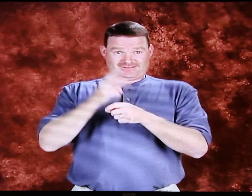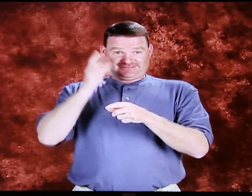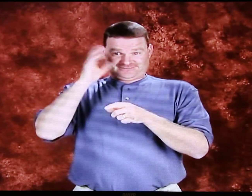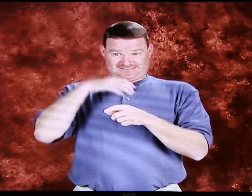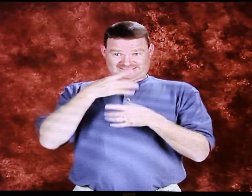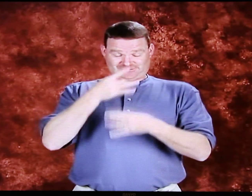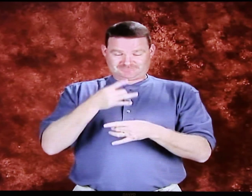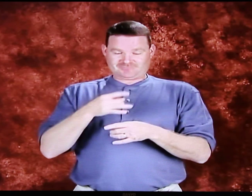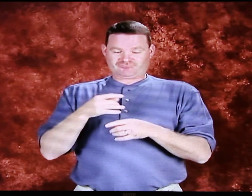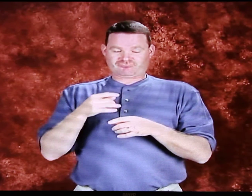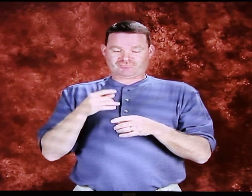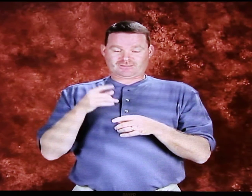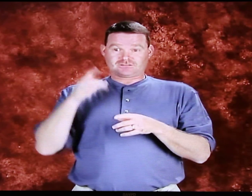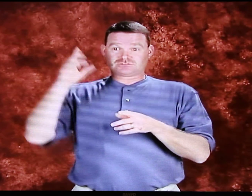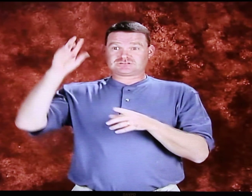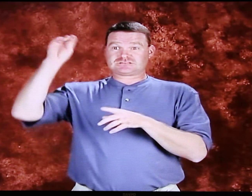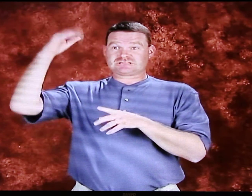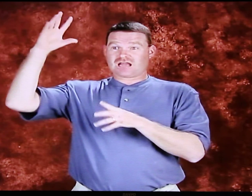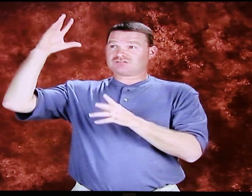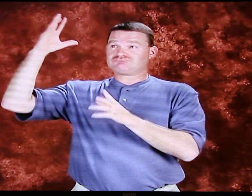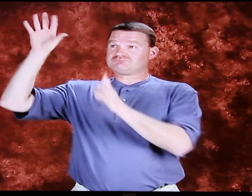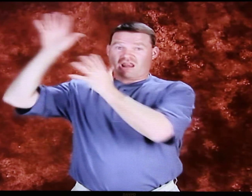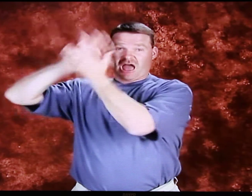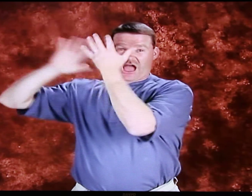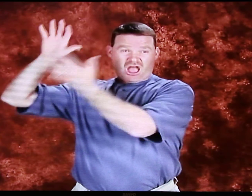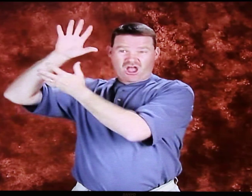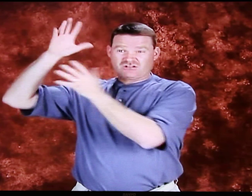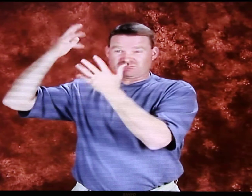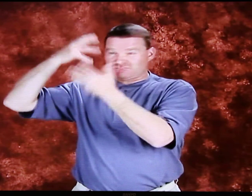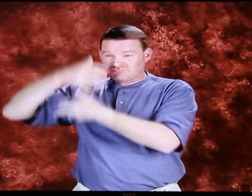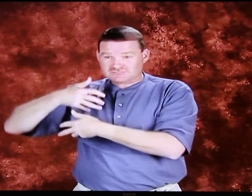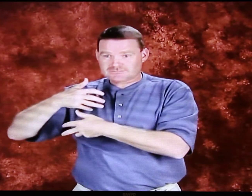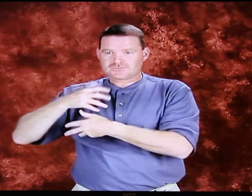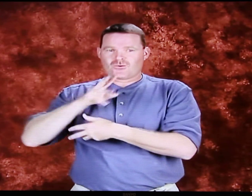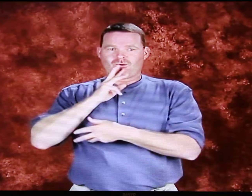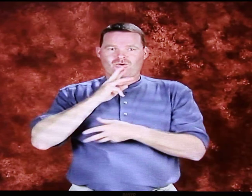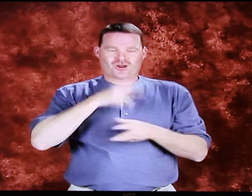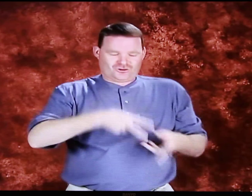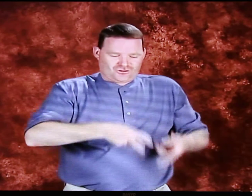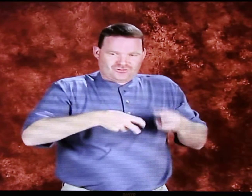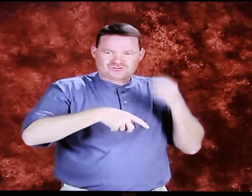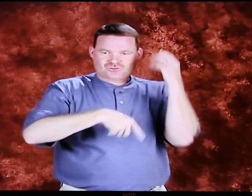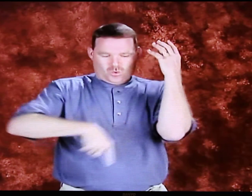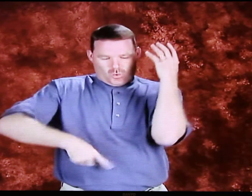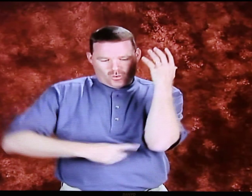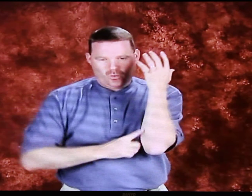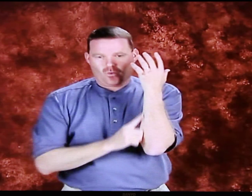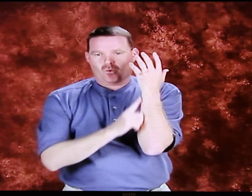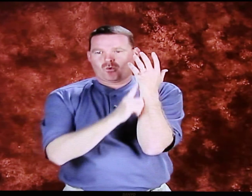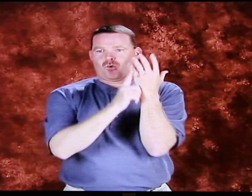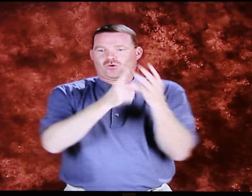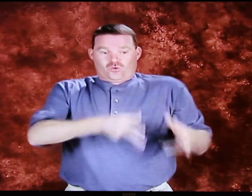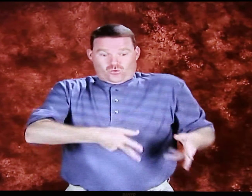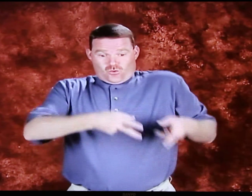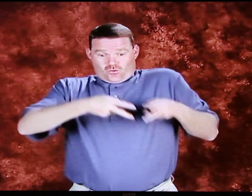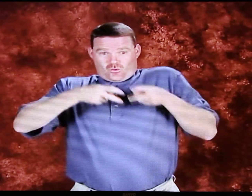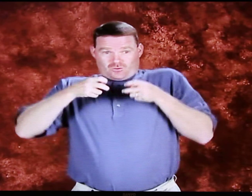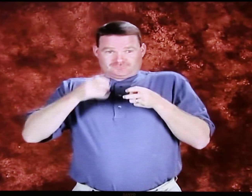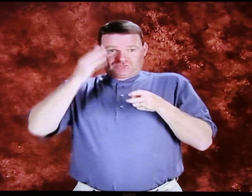alive. And it's very interesting. Even when it's cloudy and we can't see the sun, water is